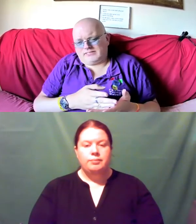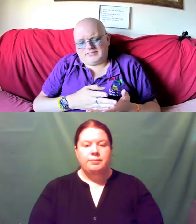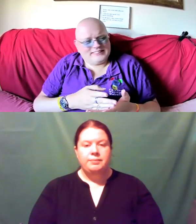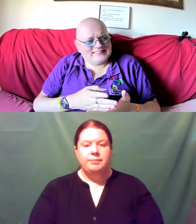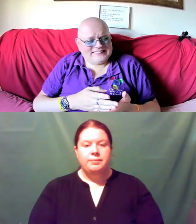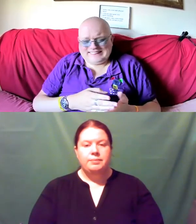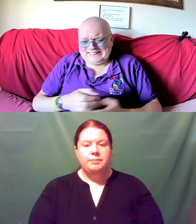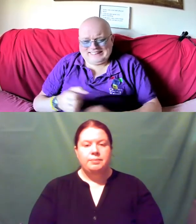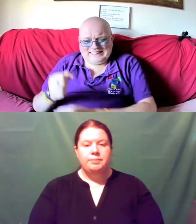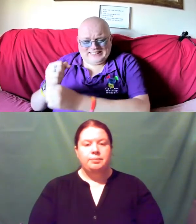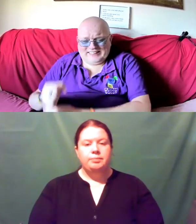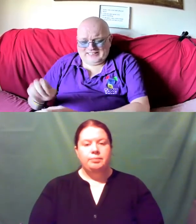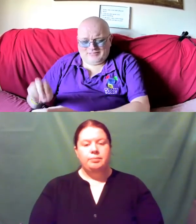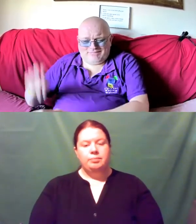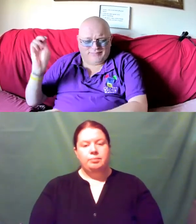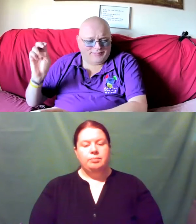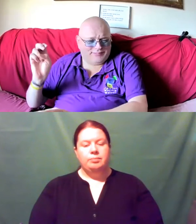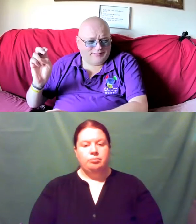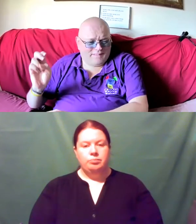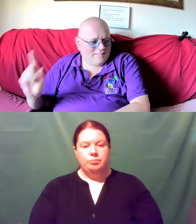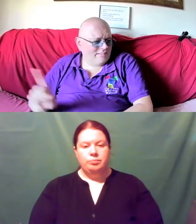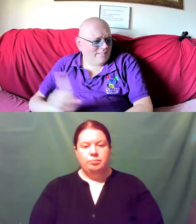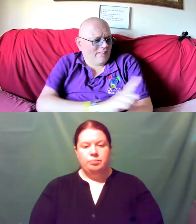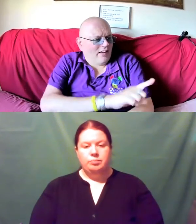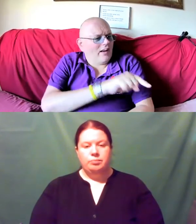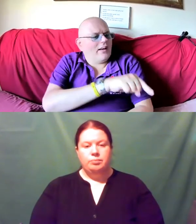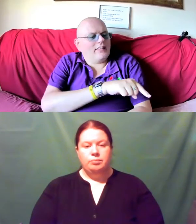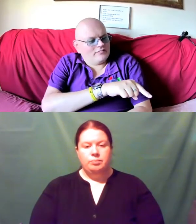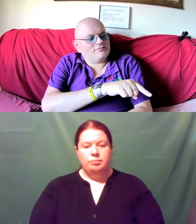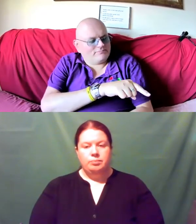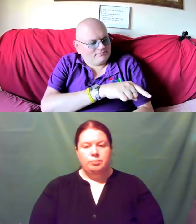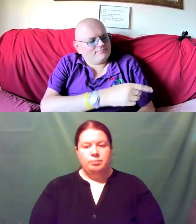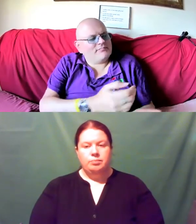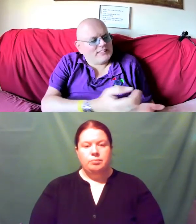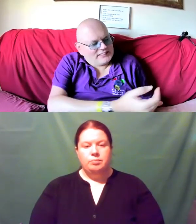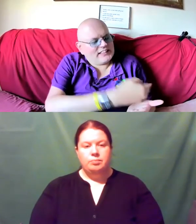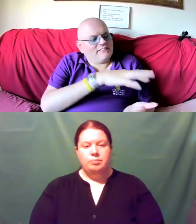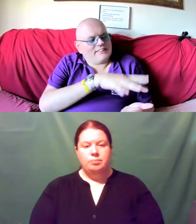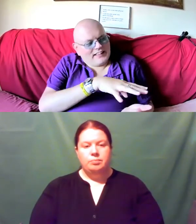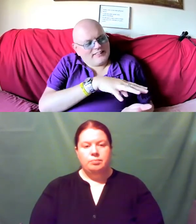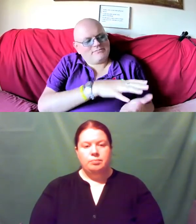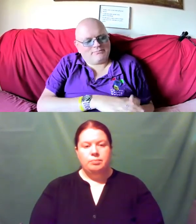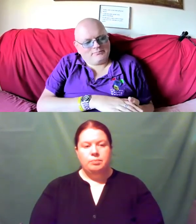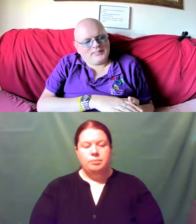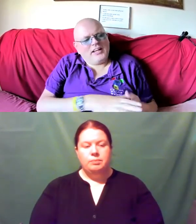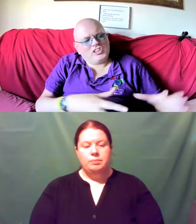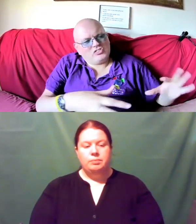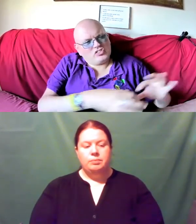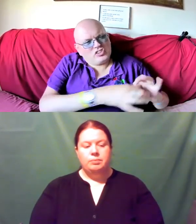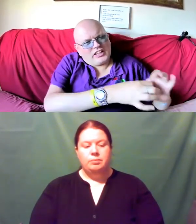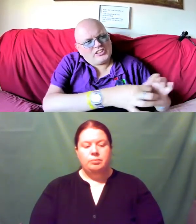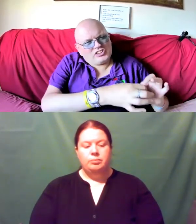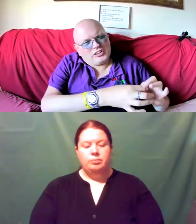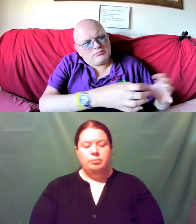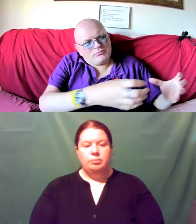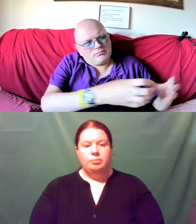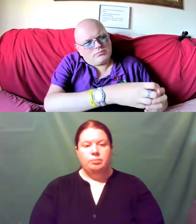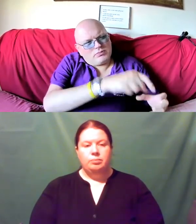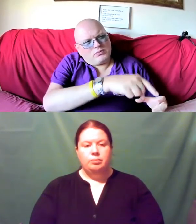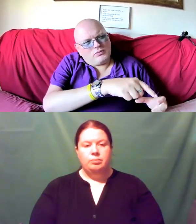for various reasons and found Open Table to be their way back. So there definitely is a relationship, and they, I wouldn't say to anyone, you should